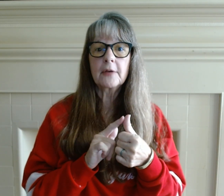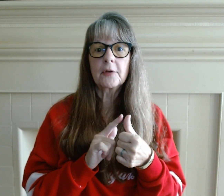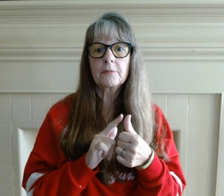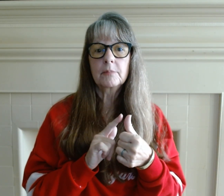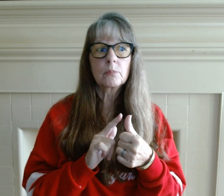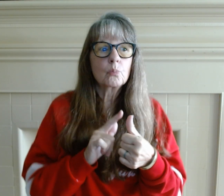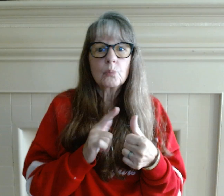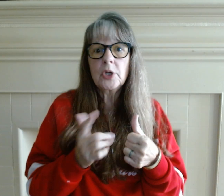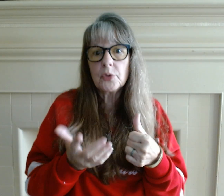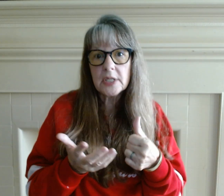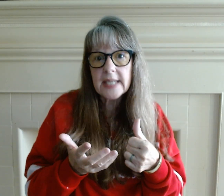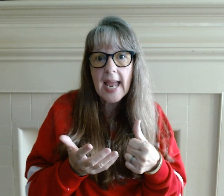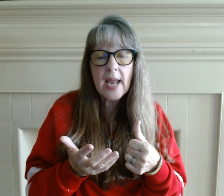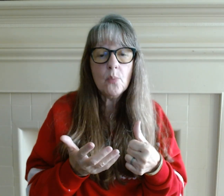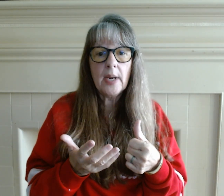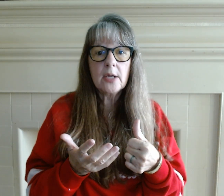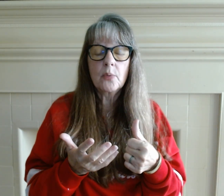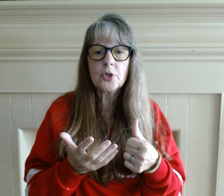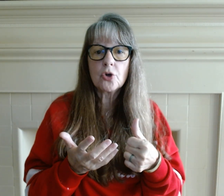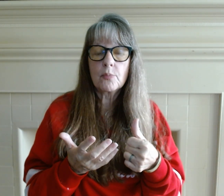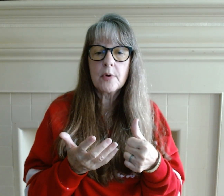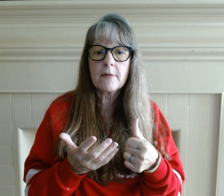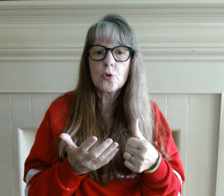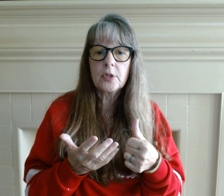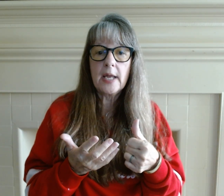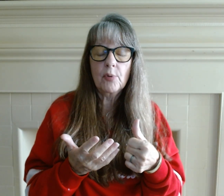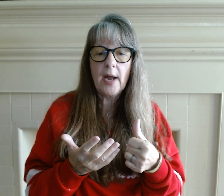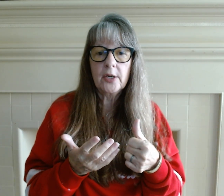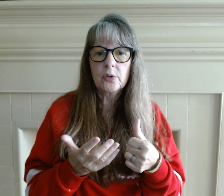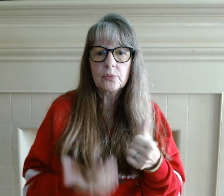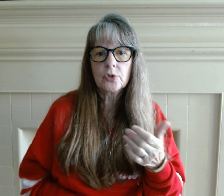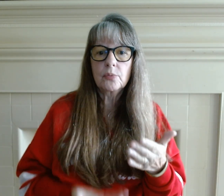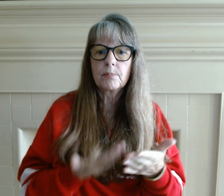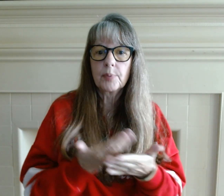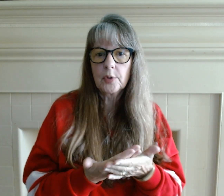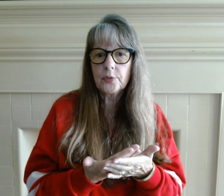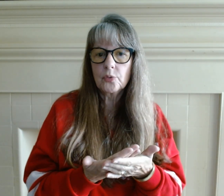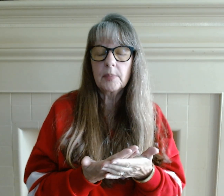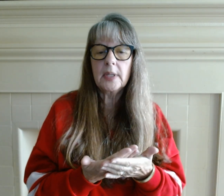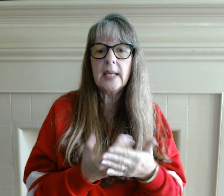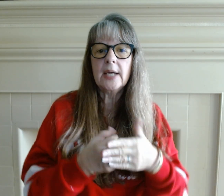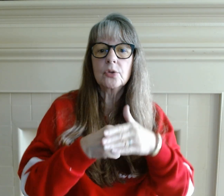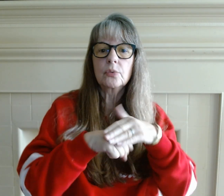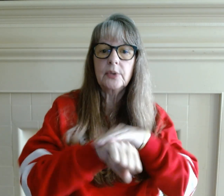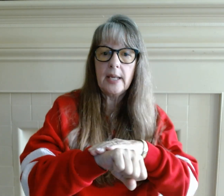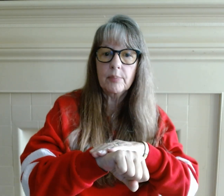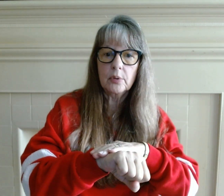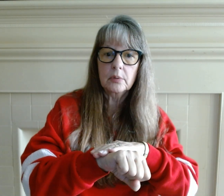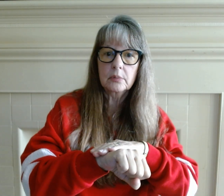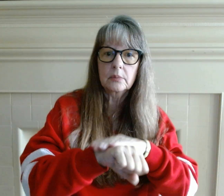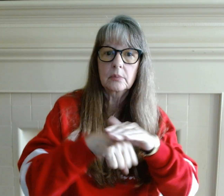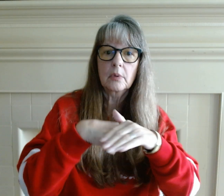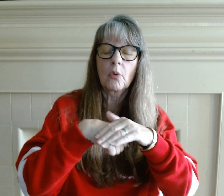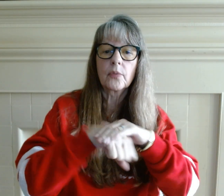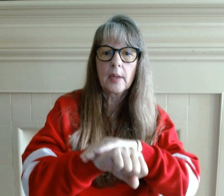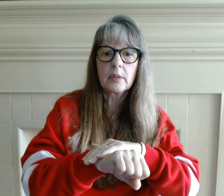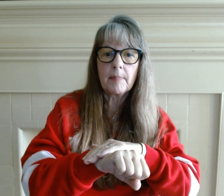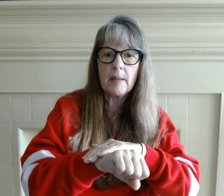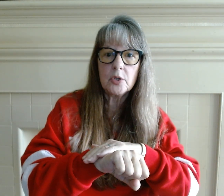if today when I go interpret for labor, I don't do birth normally. I do labor, or the baby's